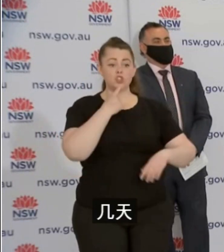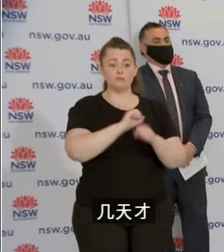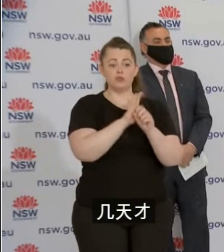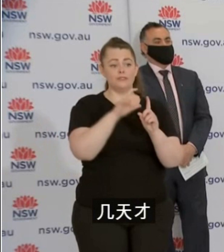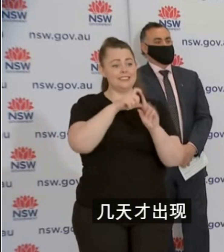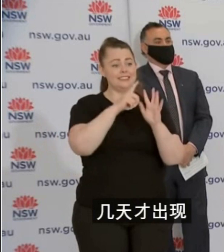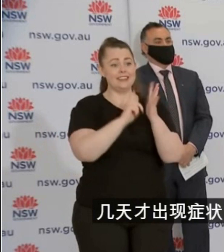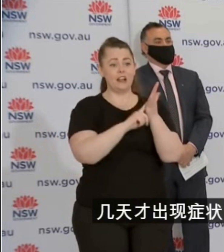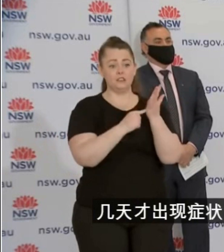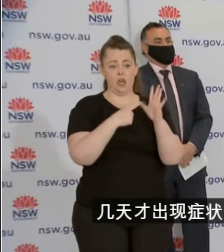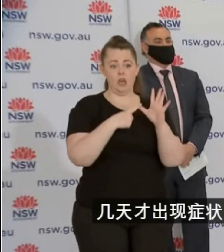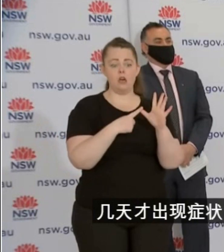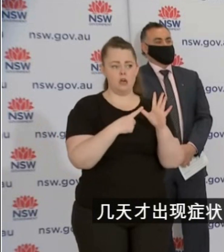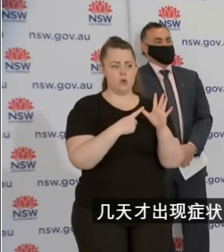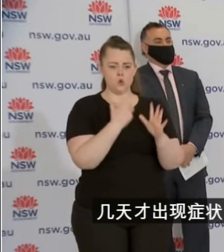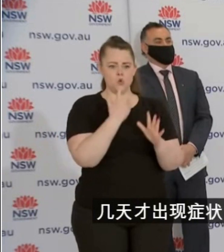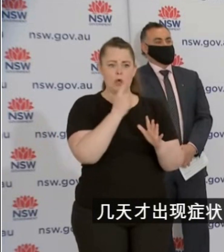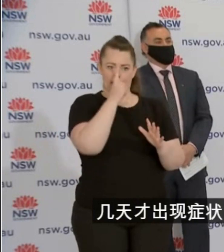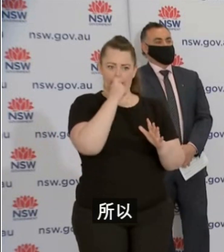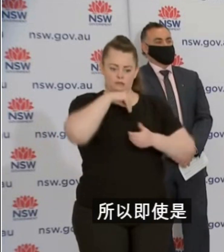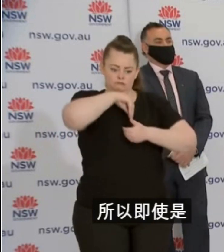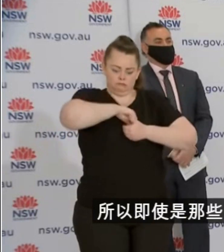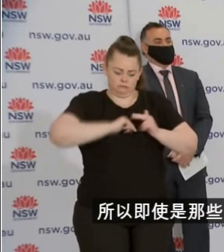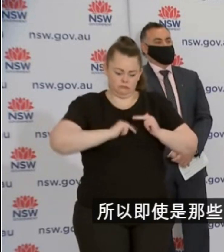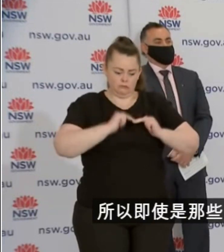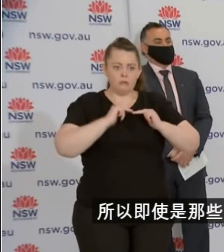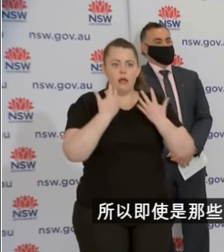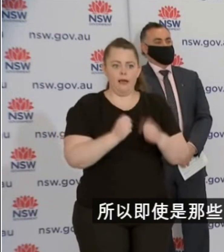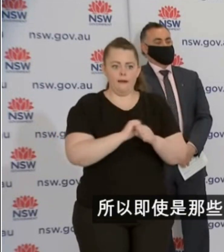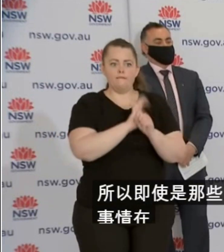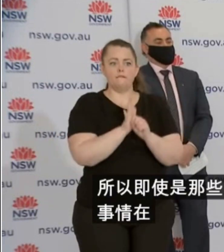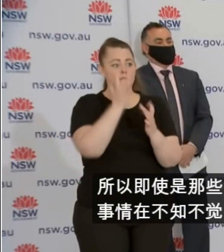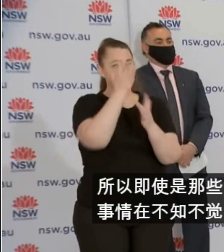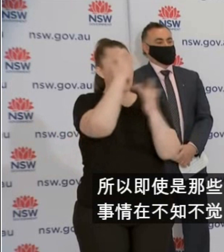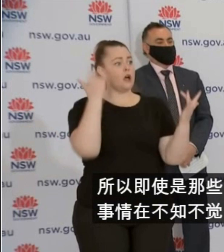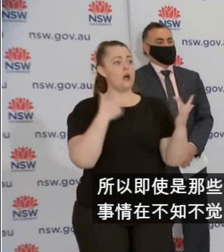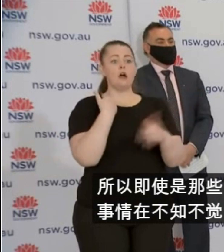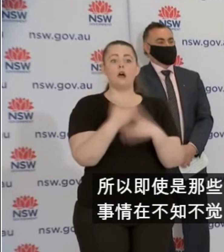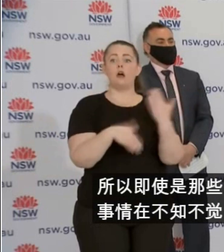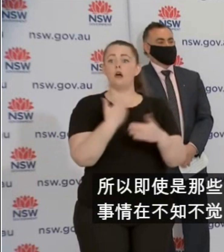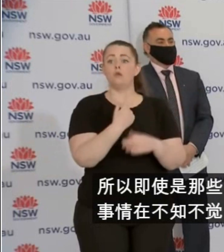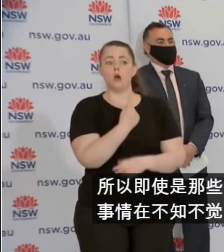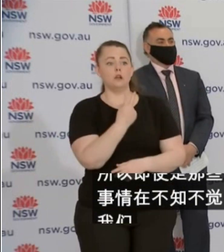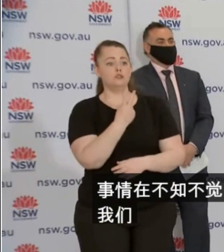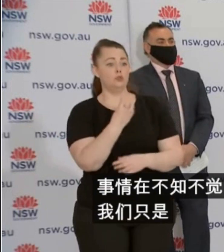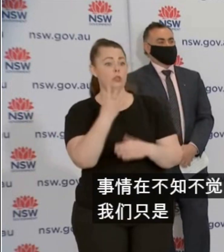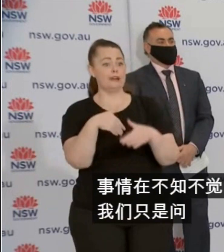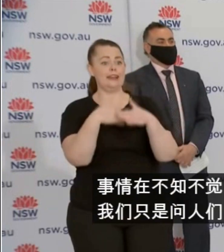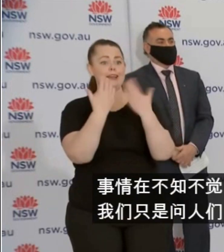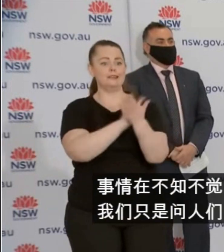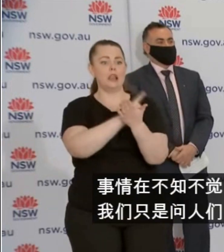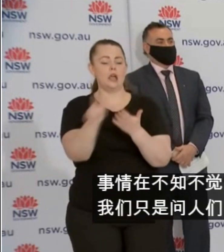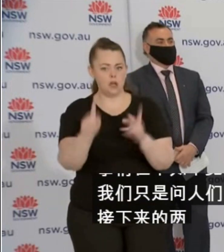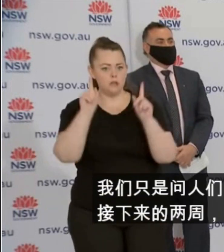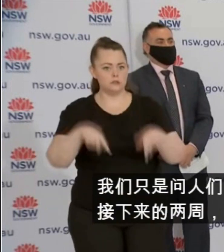not presenting symptoms until a few days into the infection. So even people who are doing the right thing are caught unawares, and that's why we're just asking